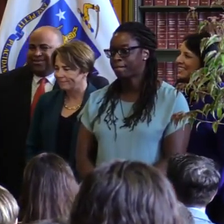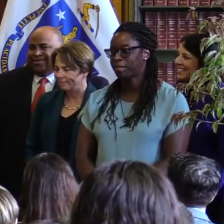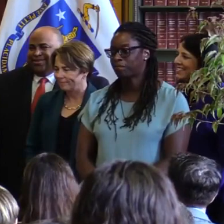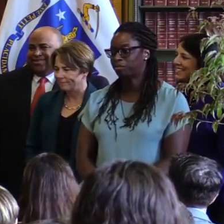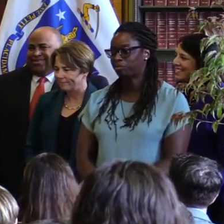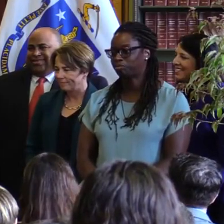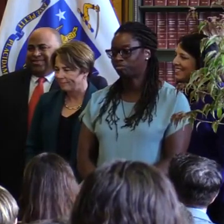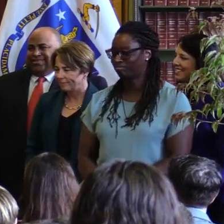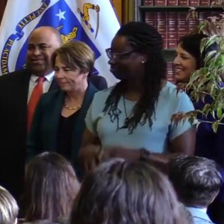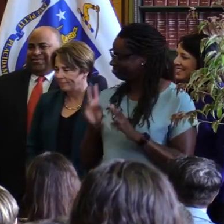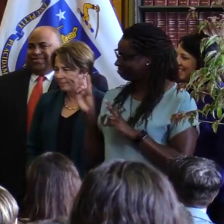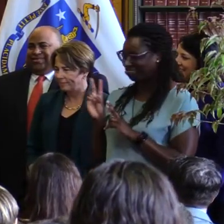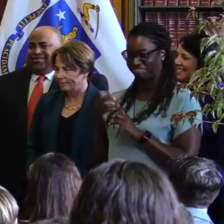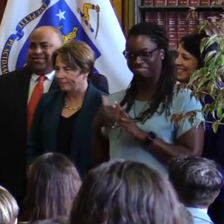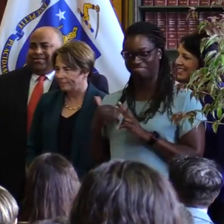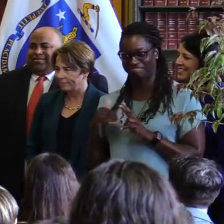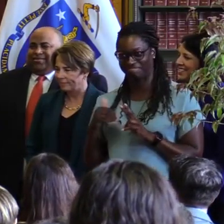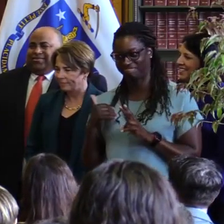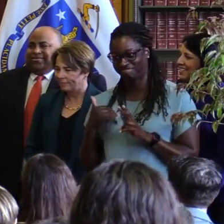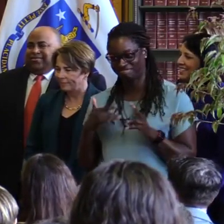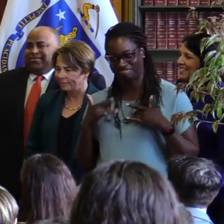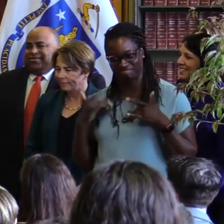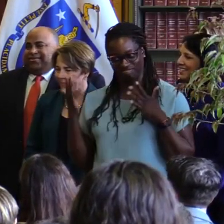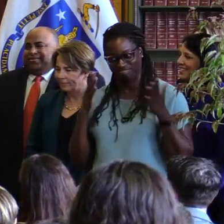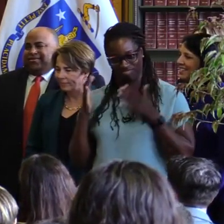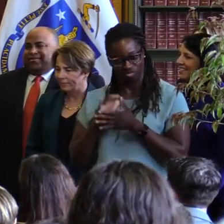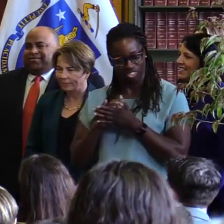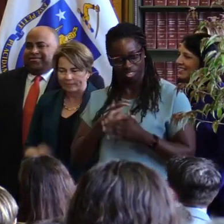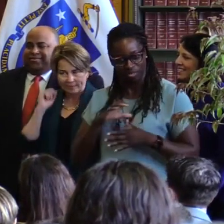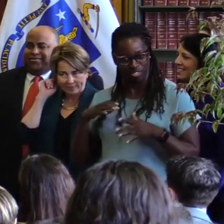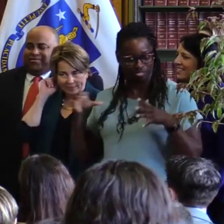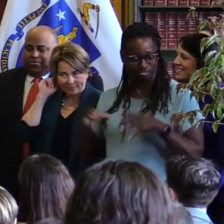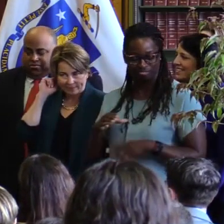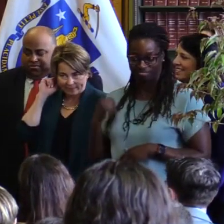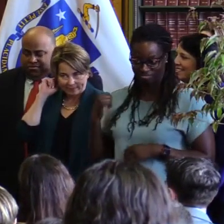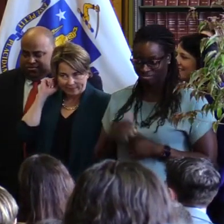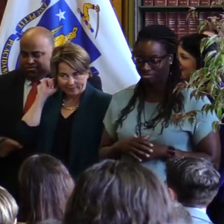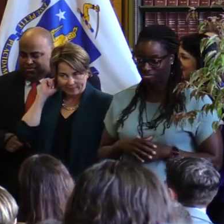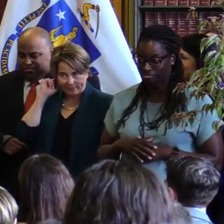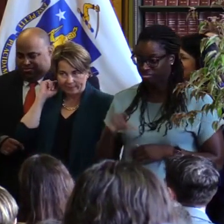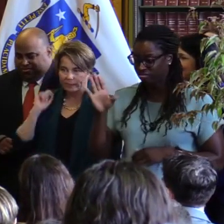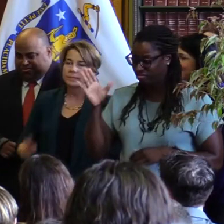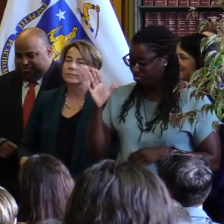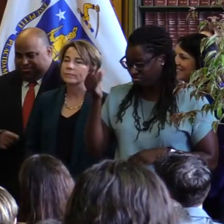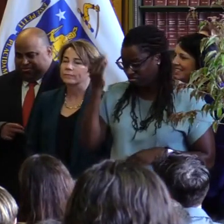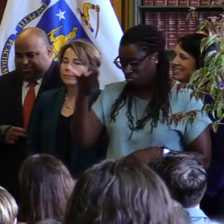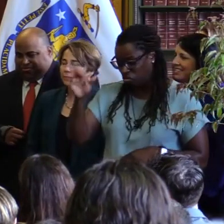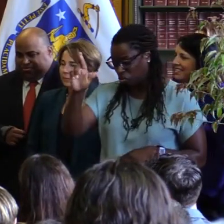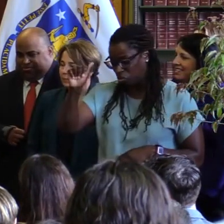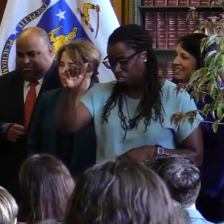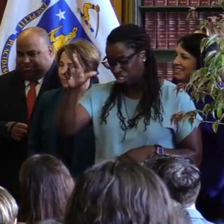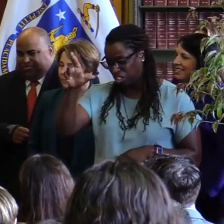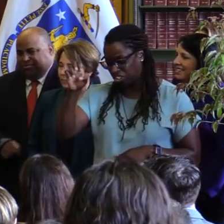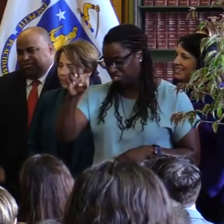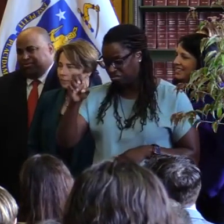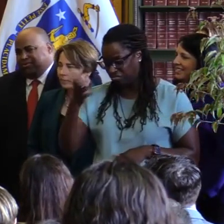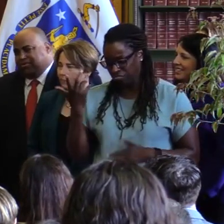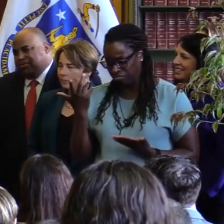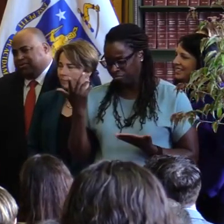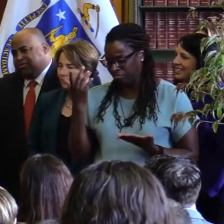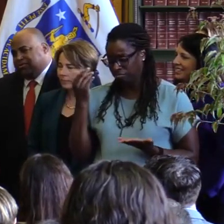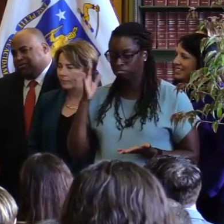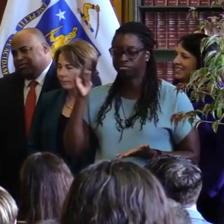Congratulations to all of my colleagues. It is rare, it is truly rare to find ourselves with the opportunity